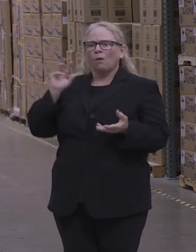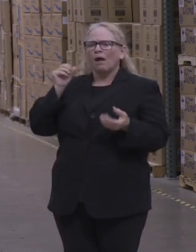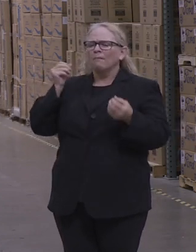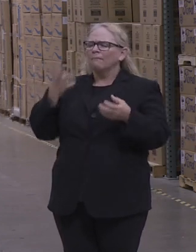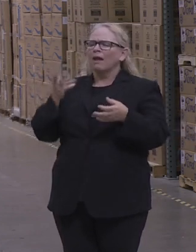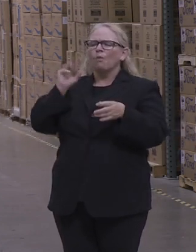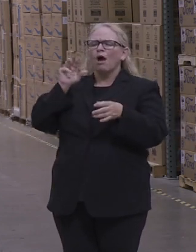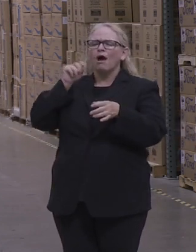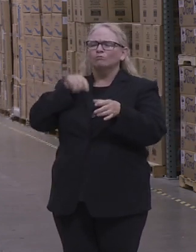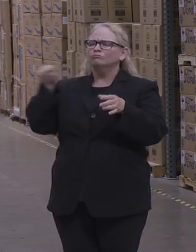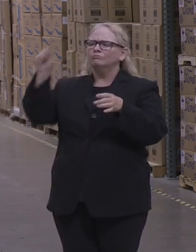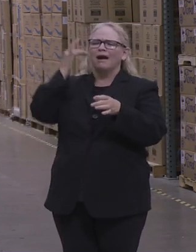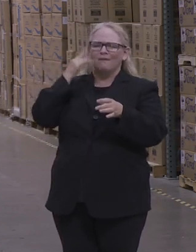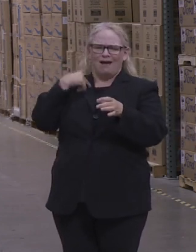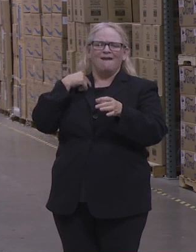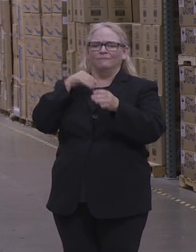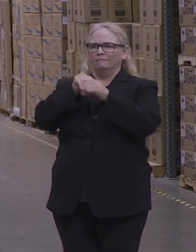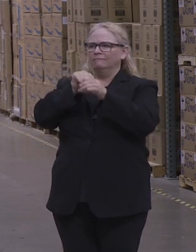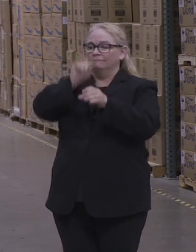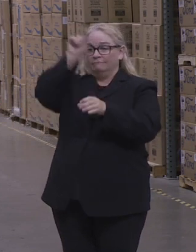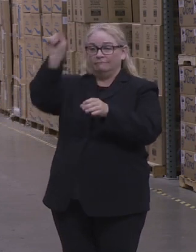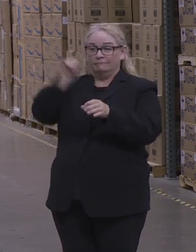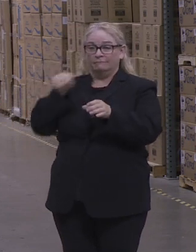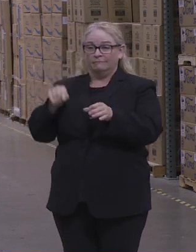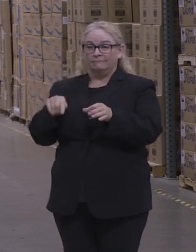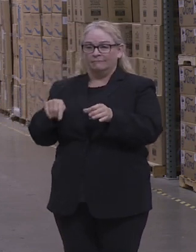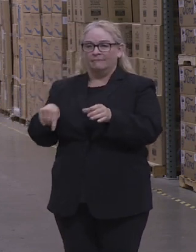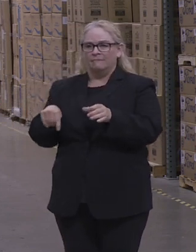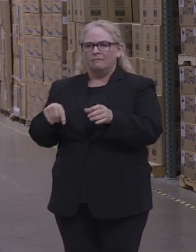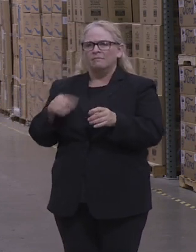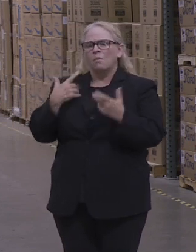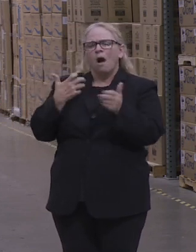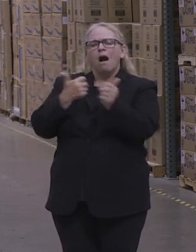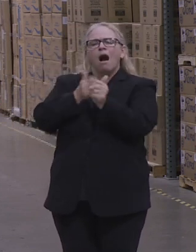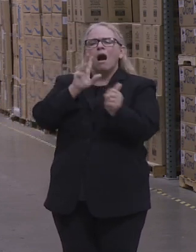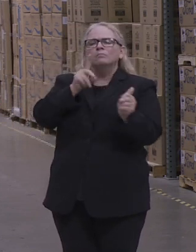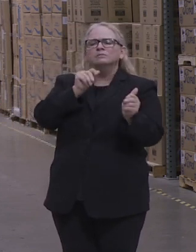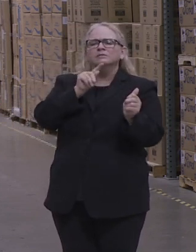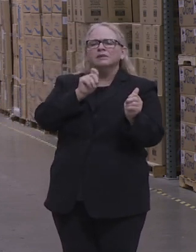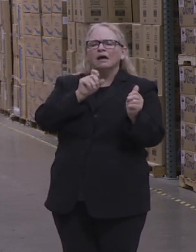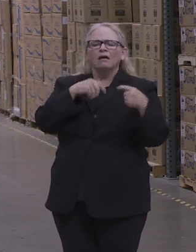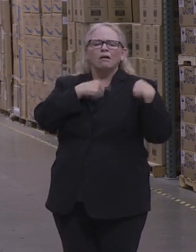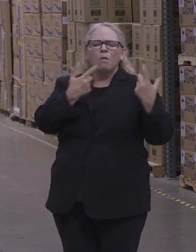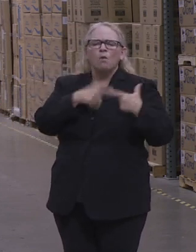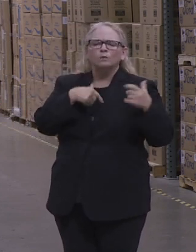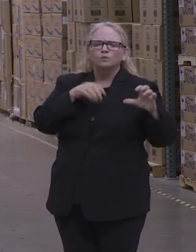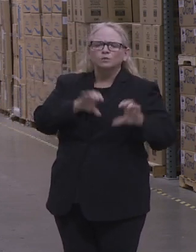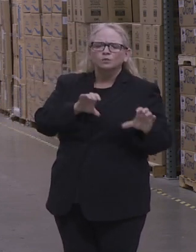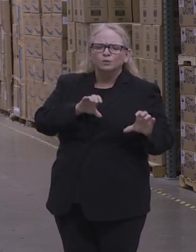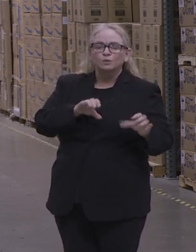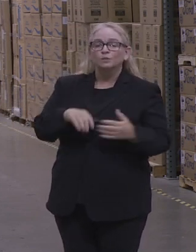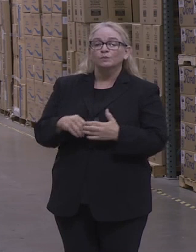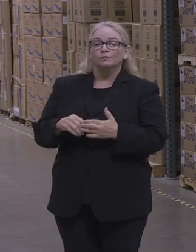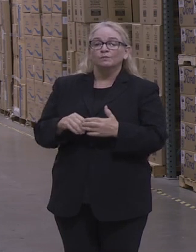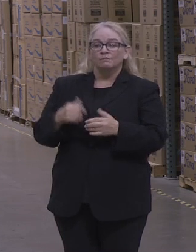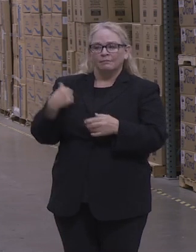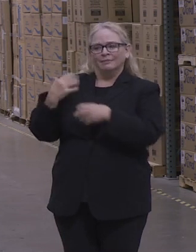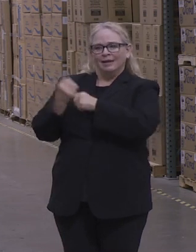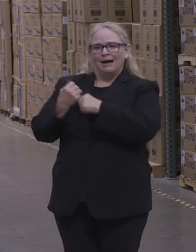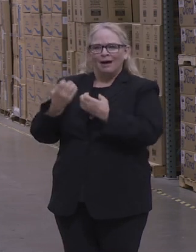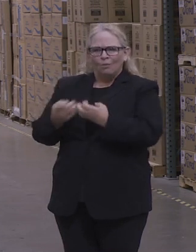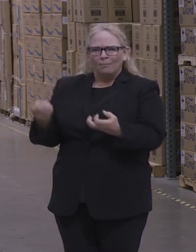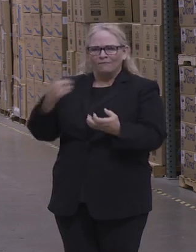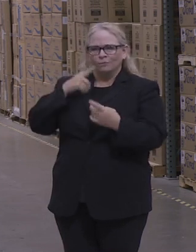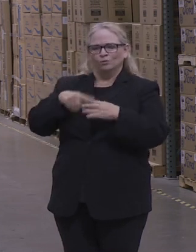of California. Today I want to update you on some of our efforts around procurement to meet the needs